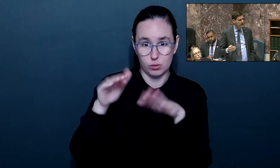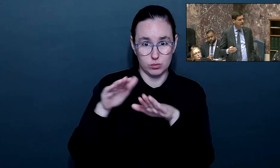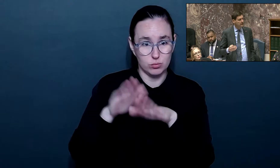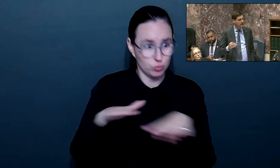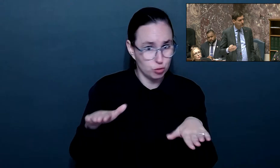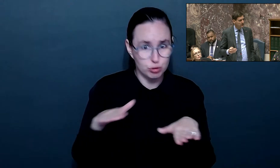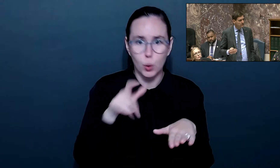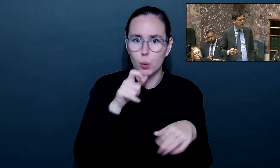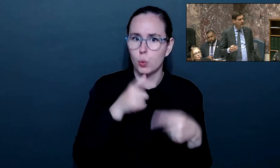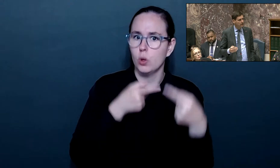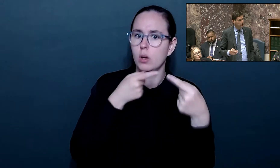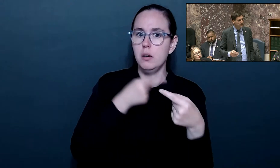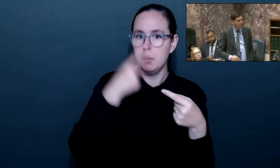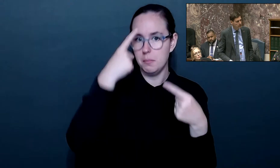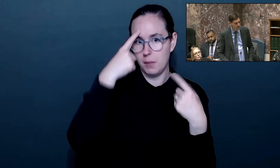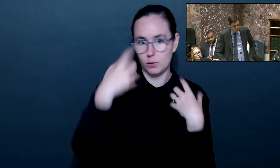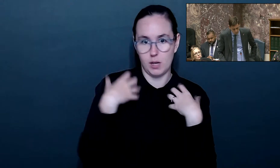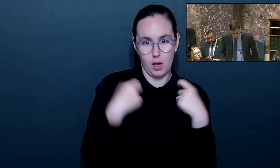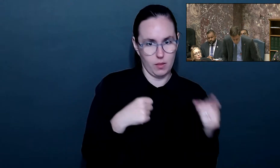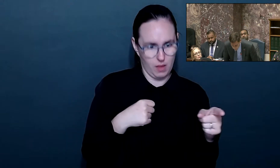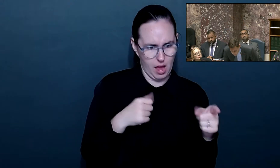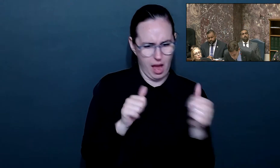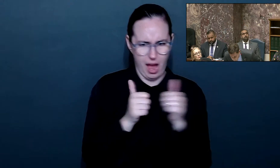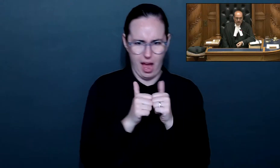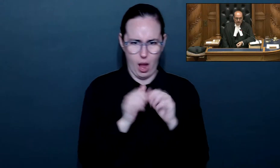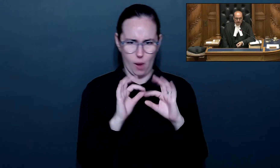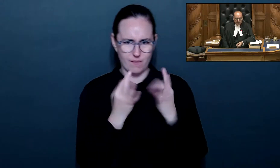Mental Health Act can address, and we're doing that work.